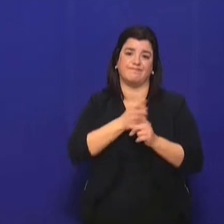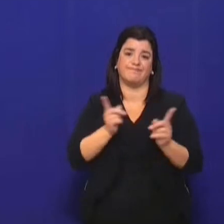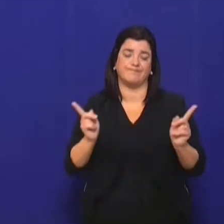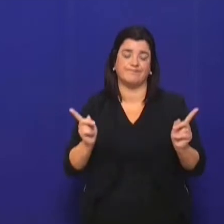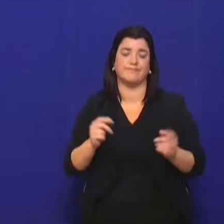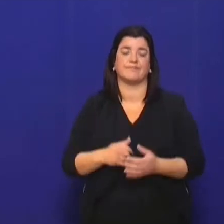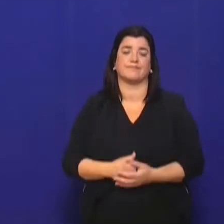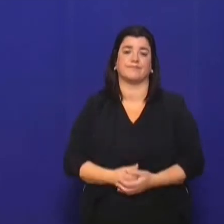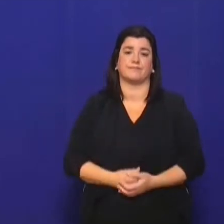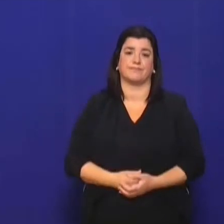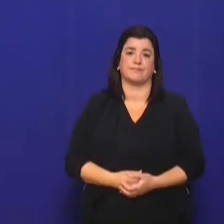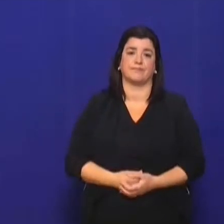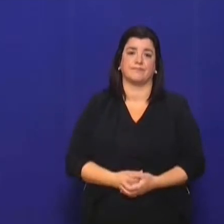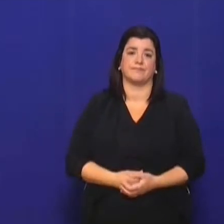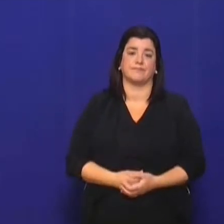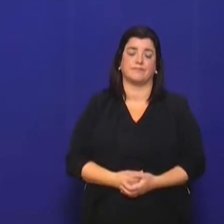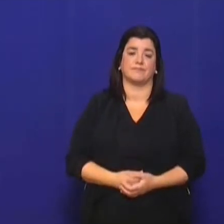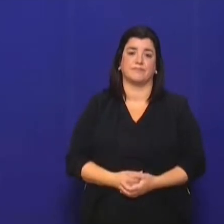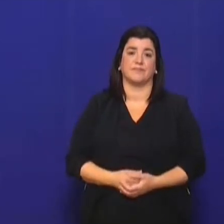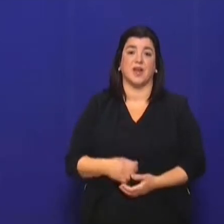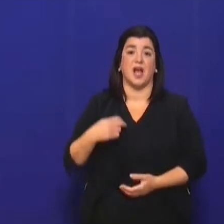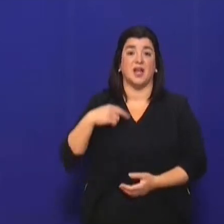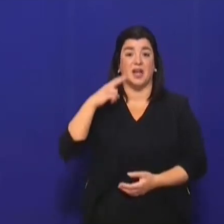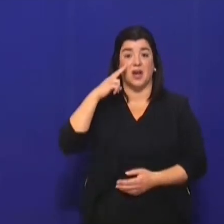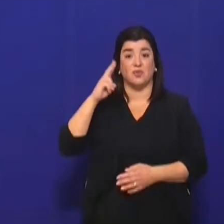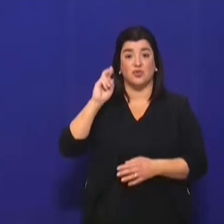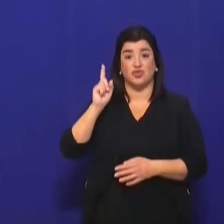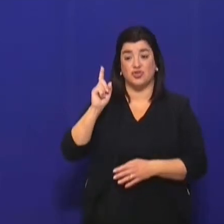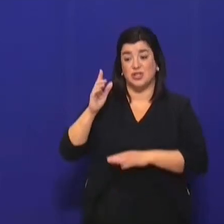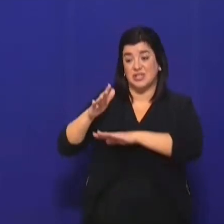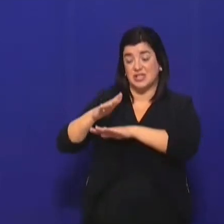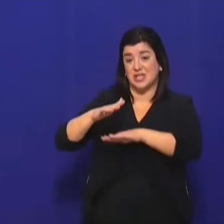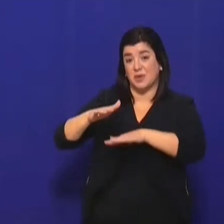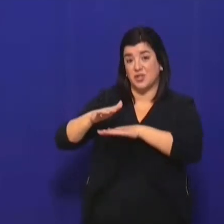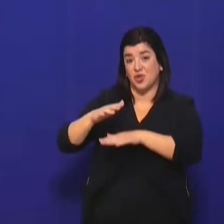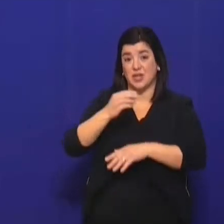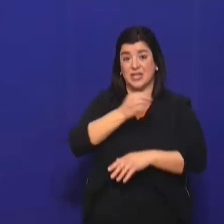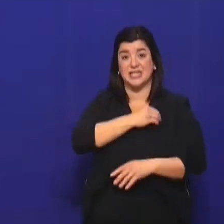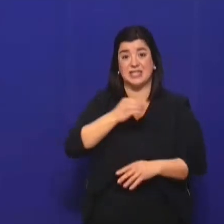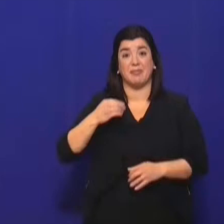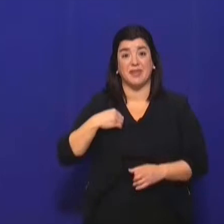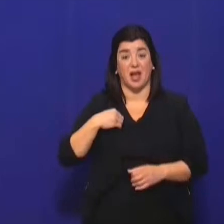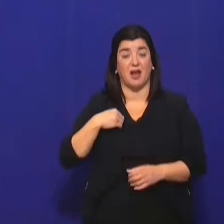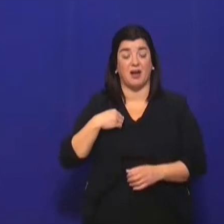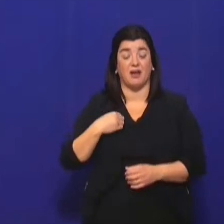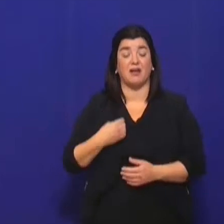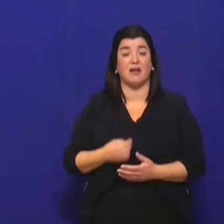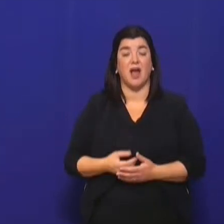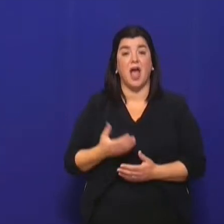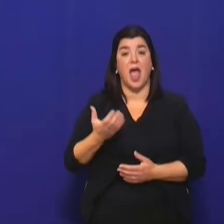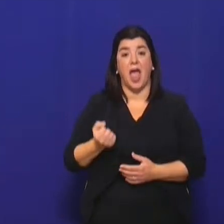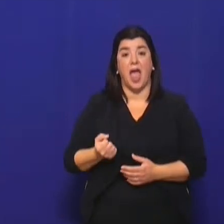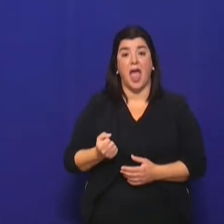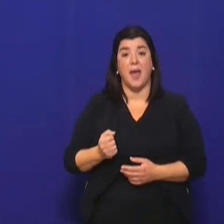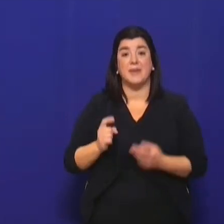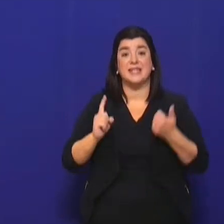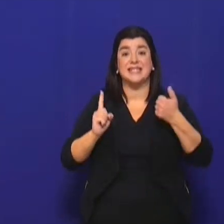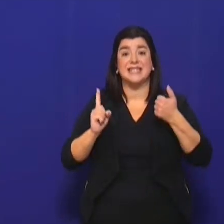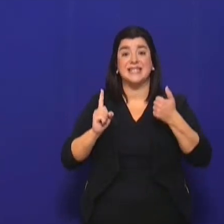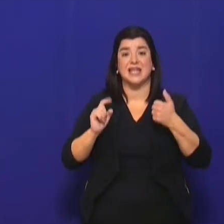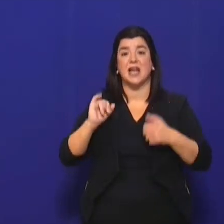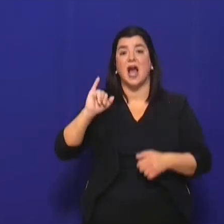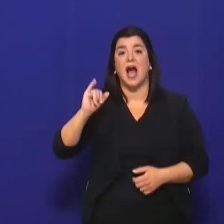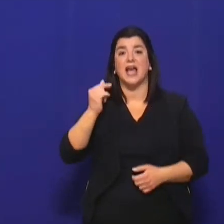il-persuna. Kien ħarsu lejn is-sitwazzjoni tal-isptarijiet tagħna. Fl-ITU għanna 16